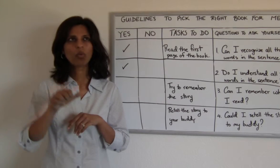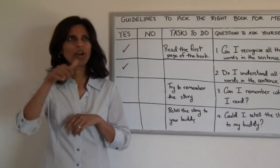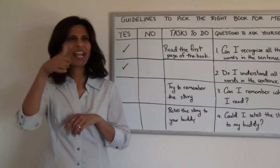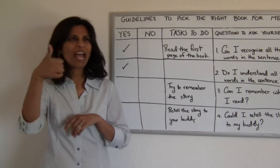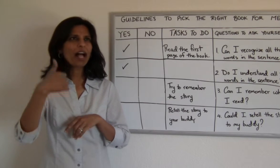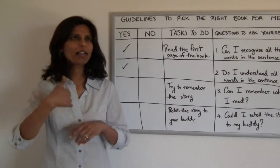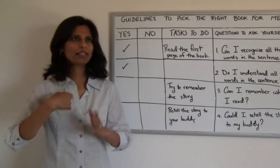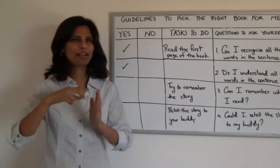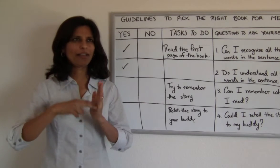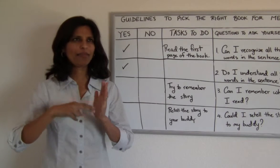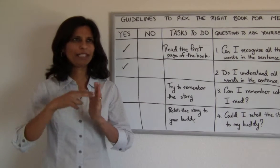What else did I read?